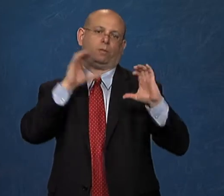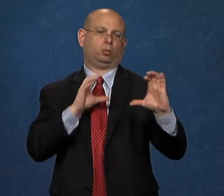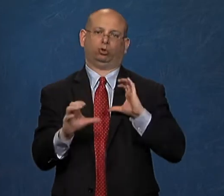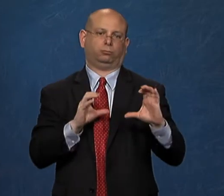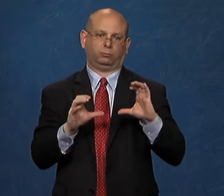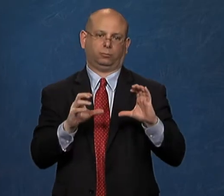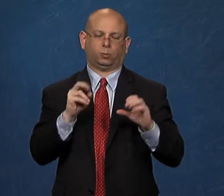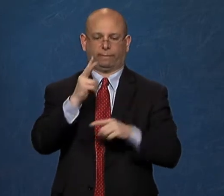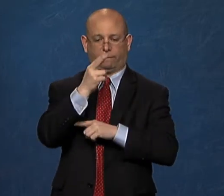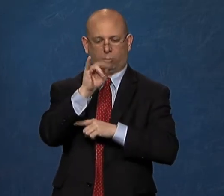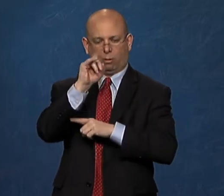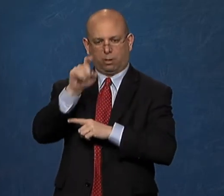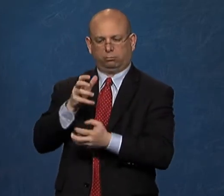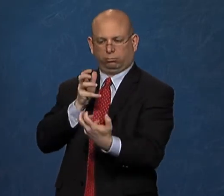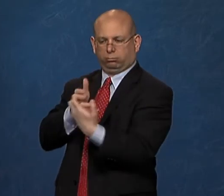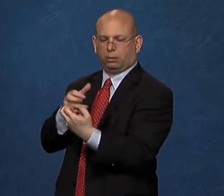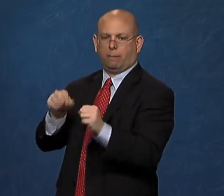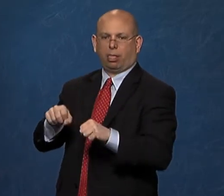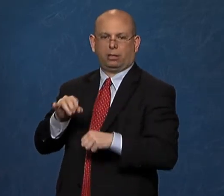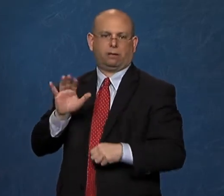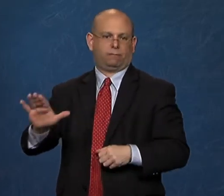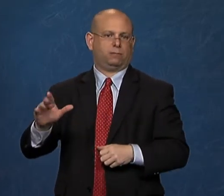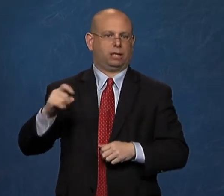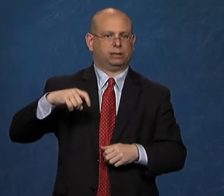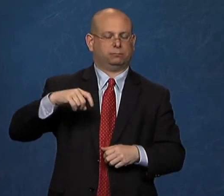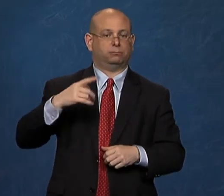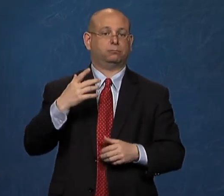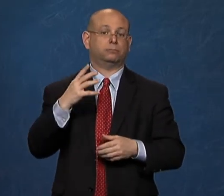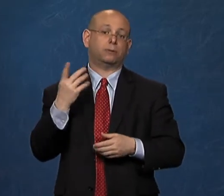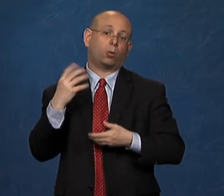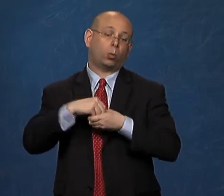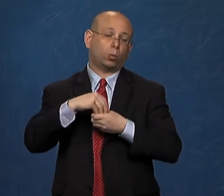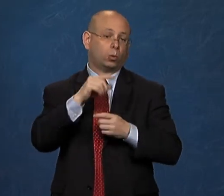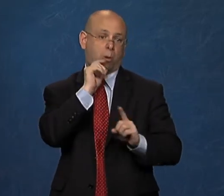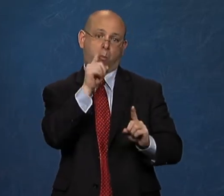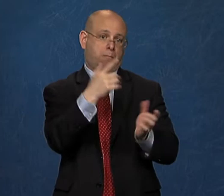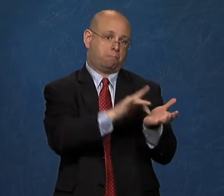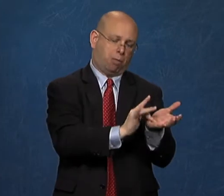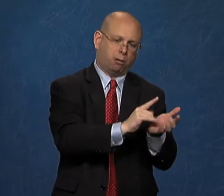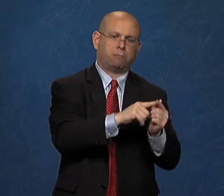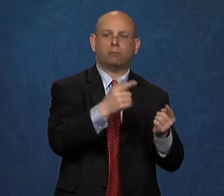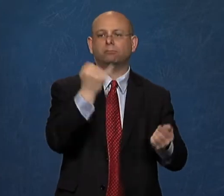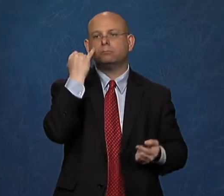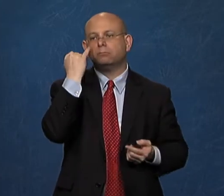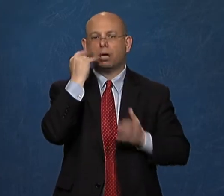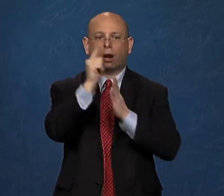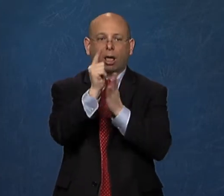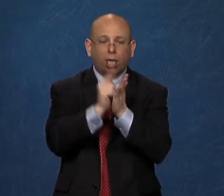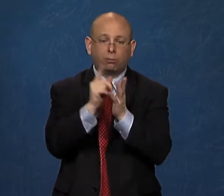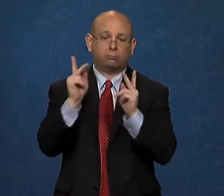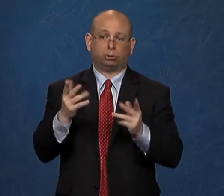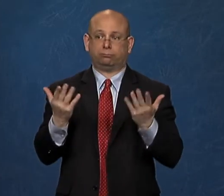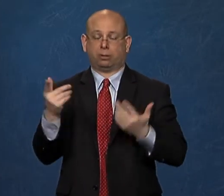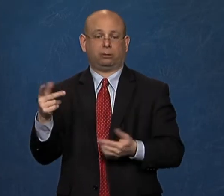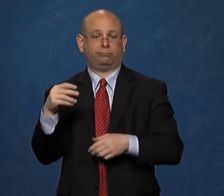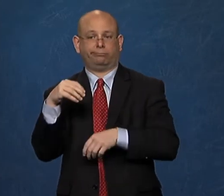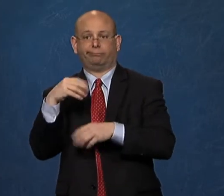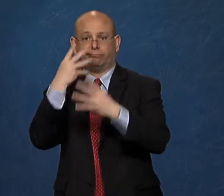that person clearly. If it cannot be done in such a way that it's clear, then that's considered to be ineffective communications. And this is